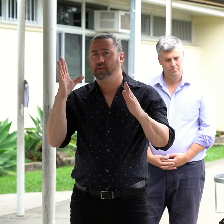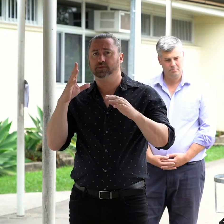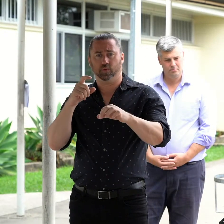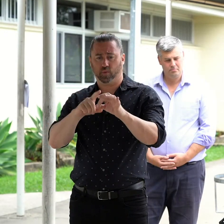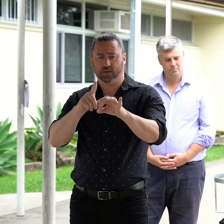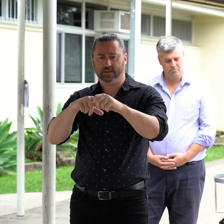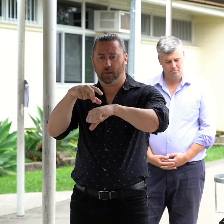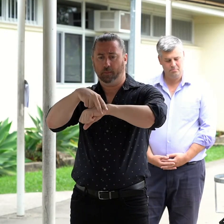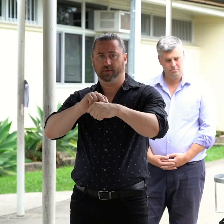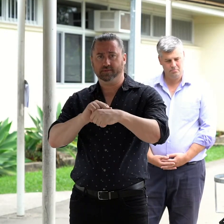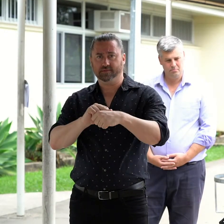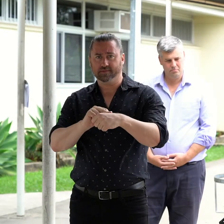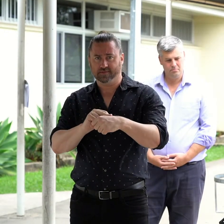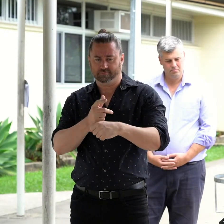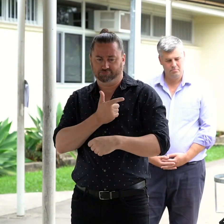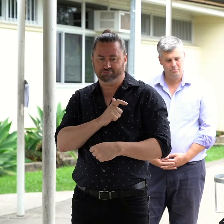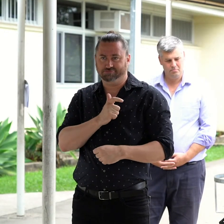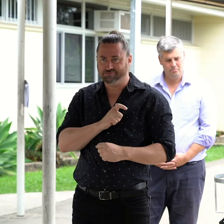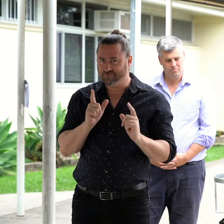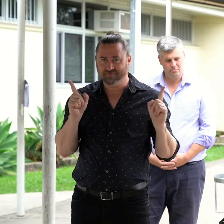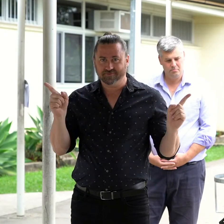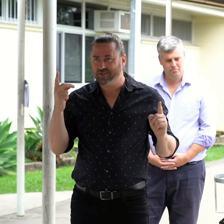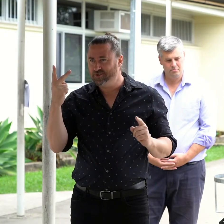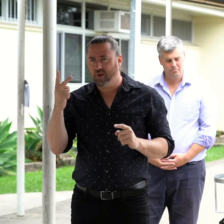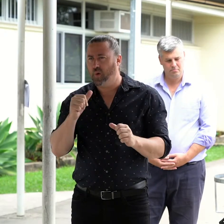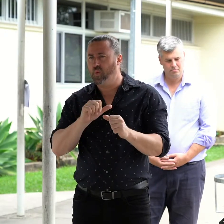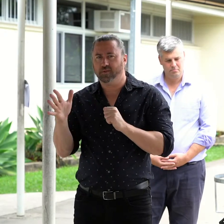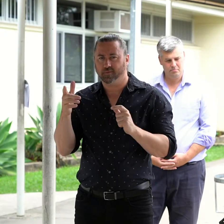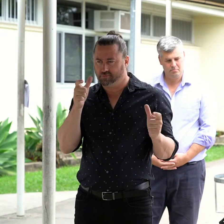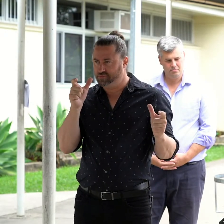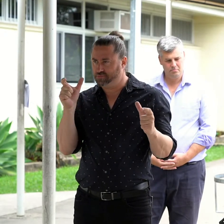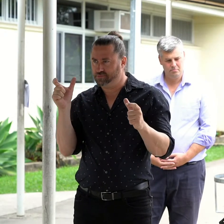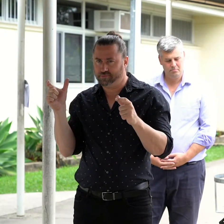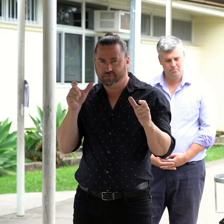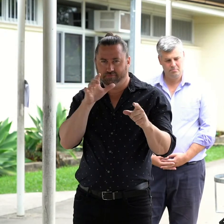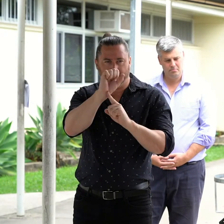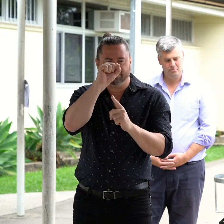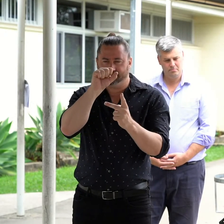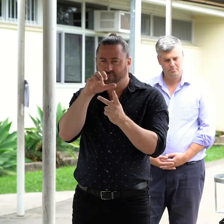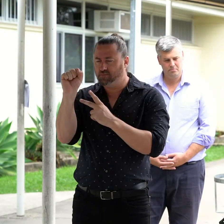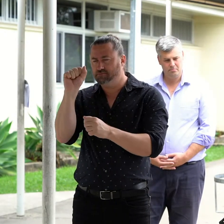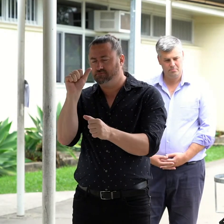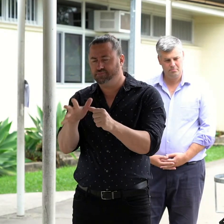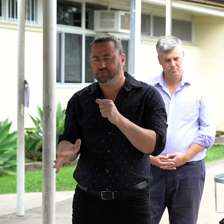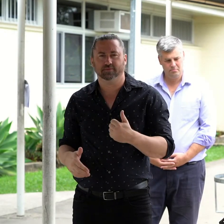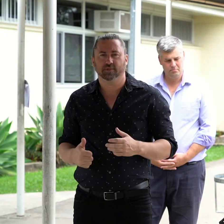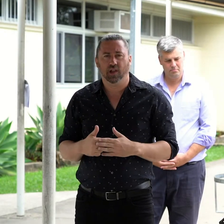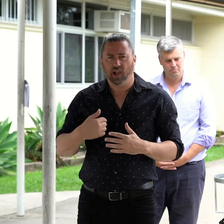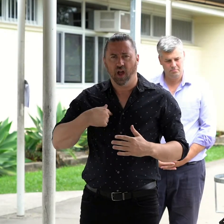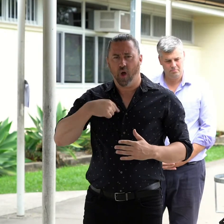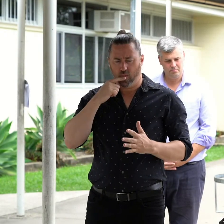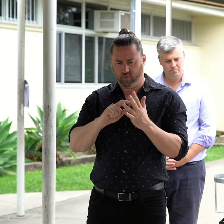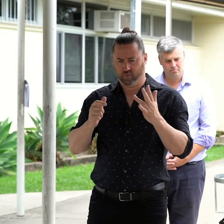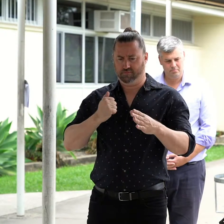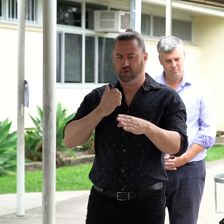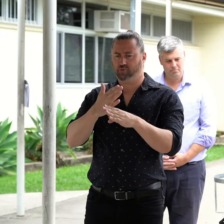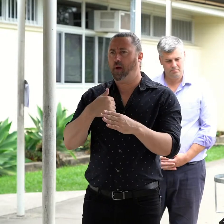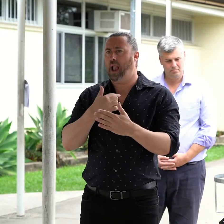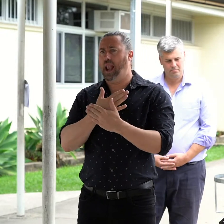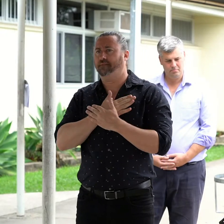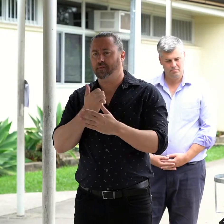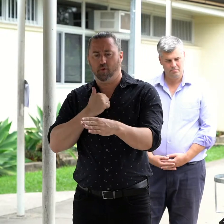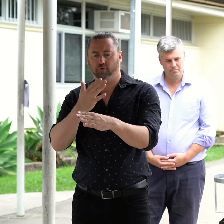Police Service who do a terrific job in this state, and also nothing's going to stop me doing my job. I love what I